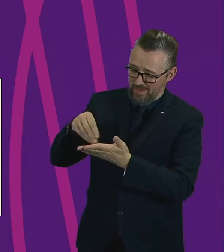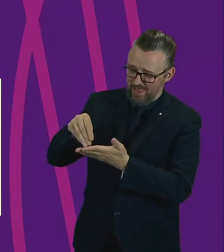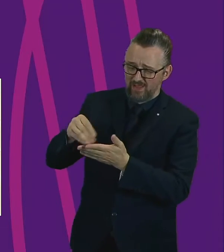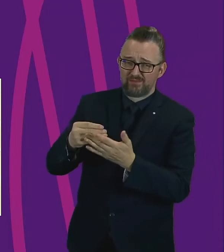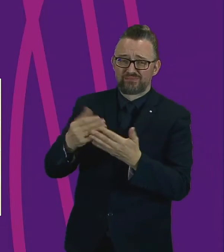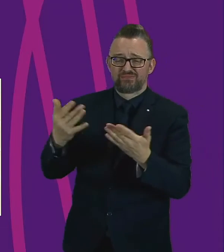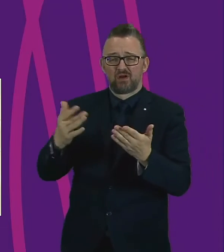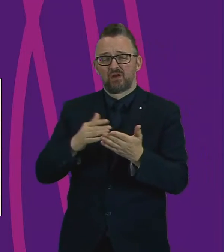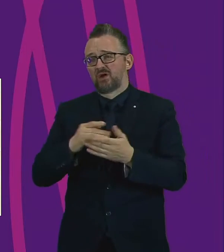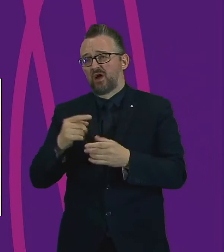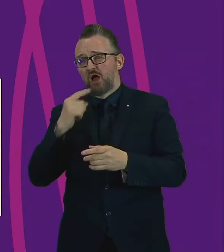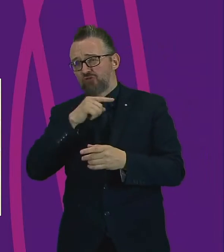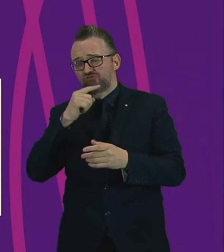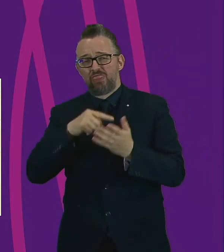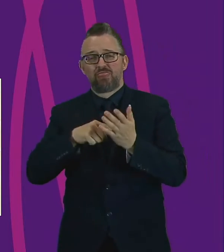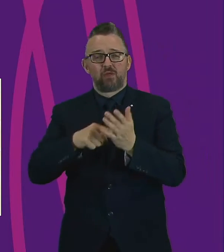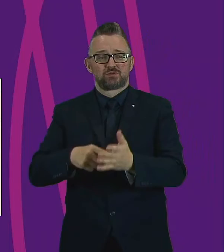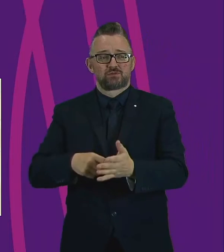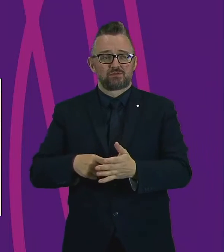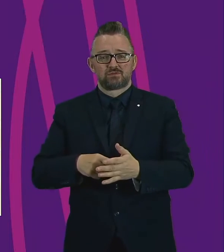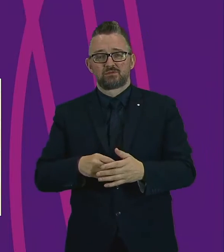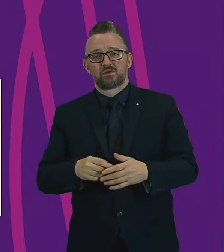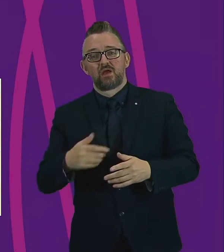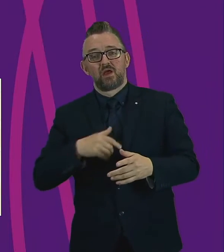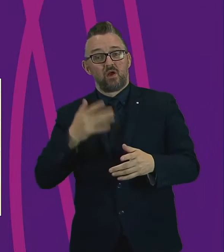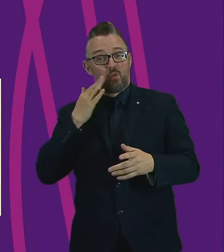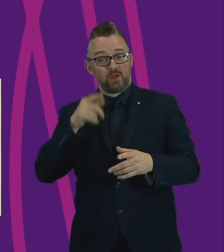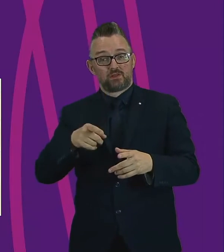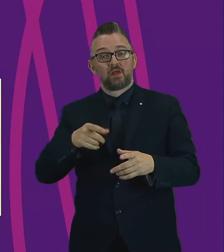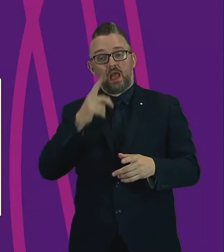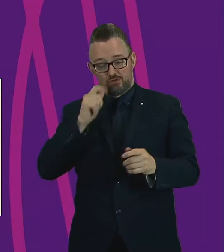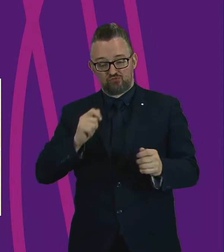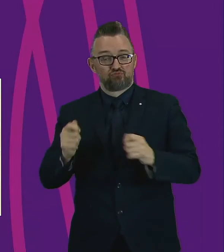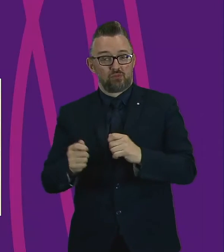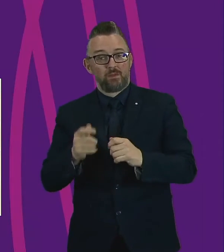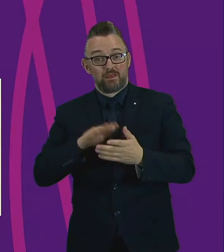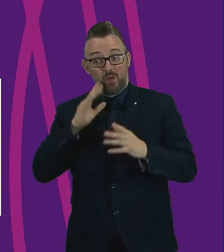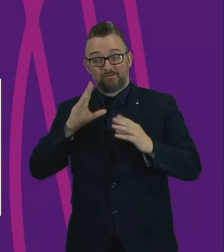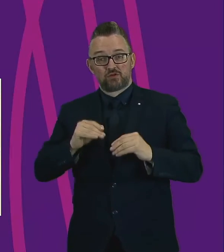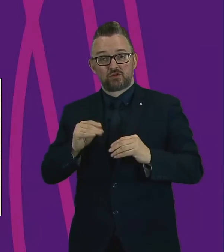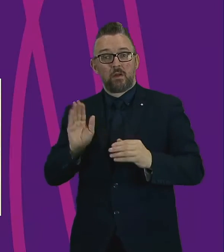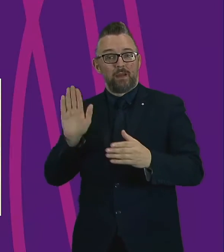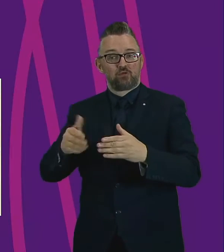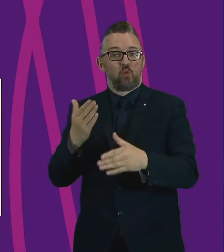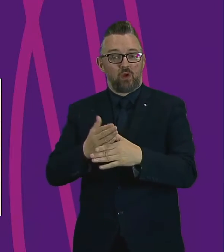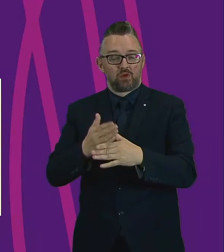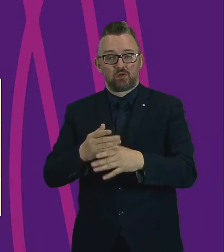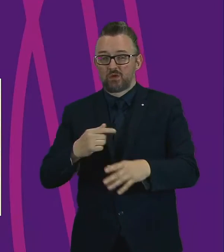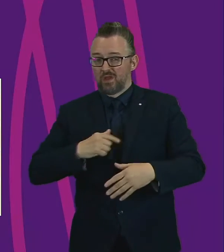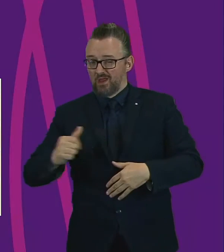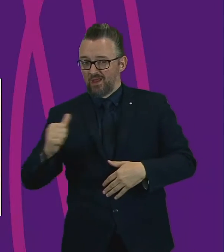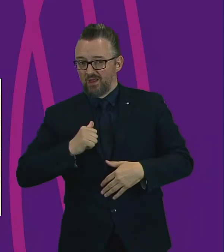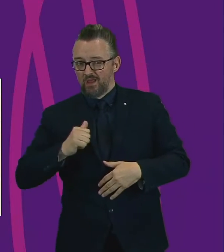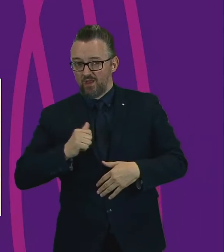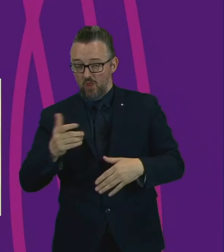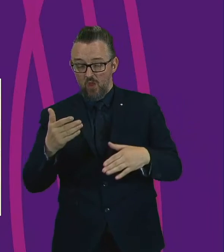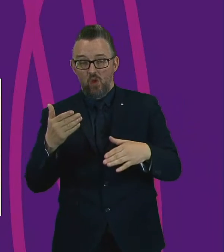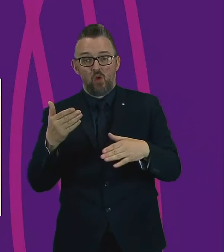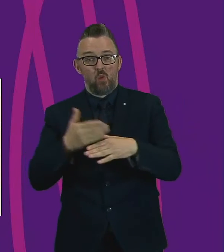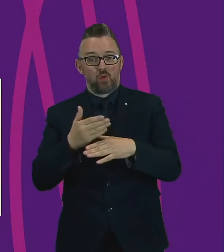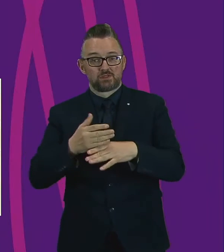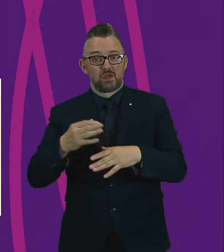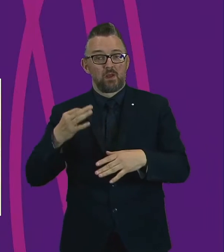of workers in Scotland and will hopefully mean they will have a job to return to when this is over. We estimate that such workers have benefited